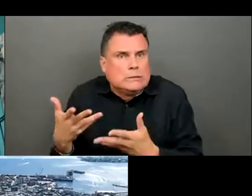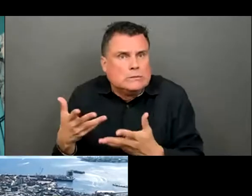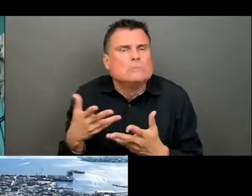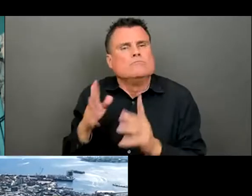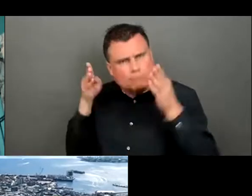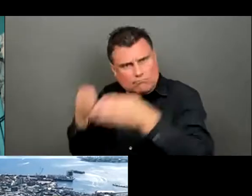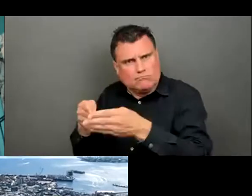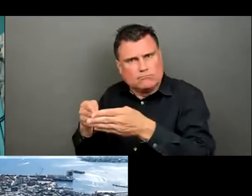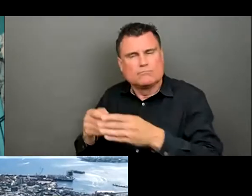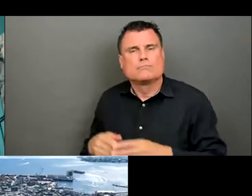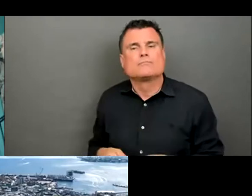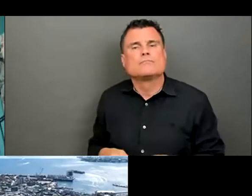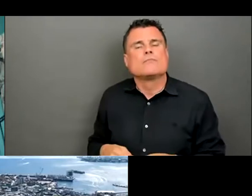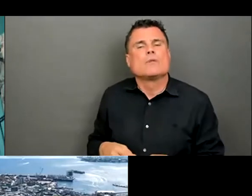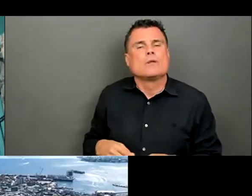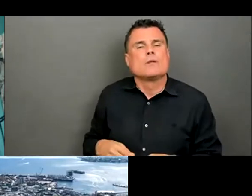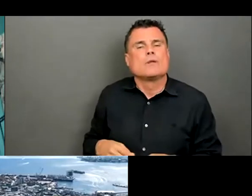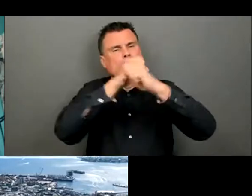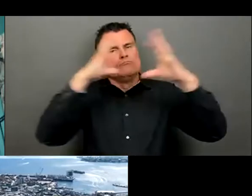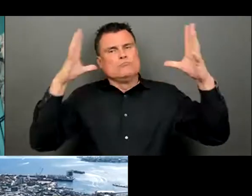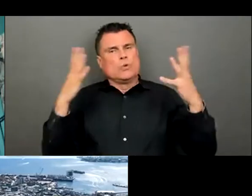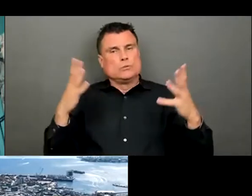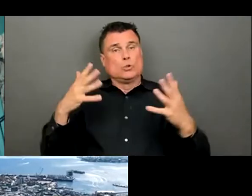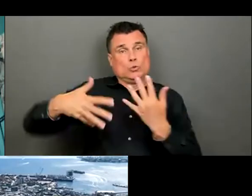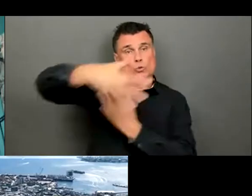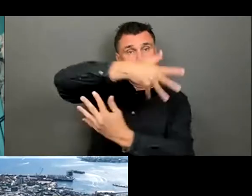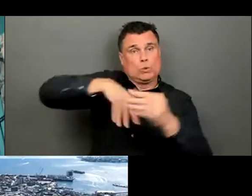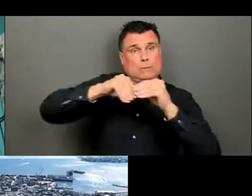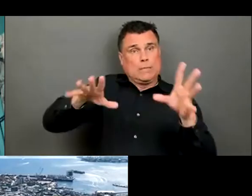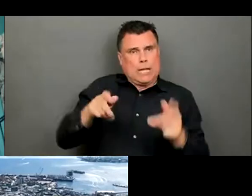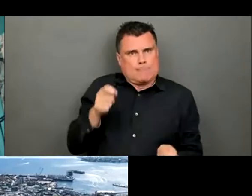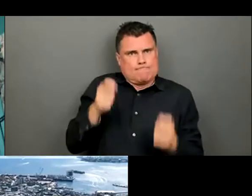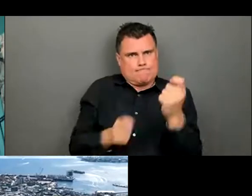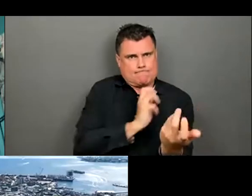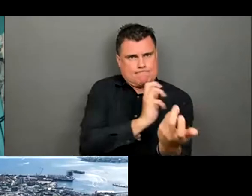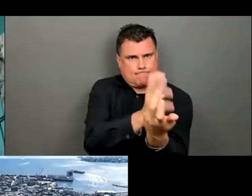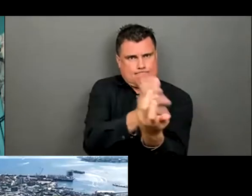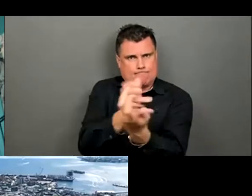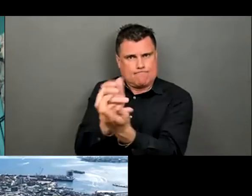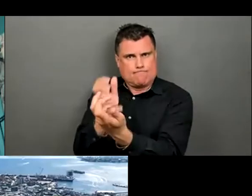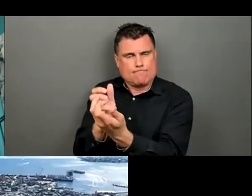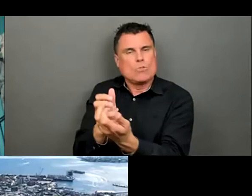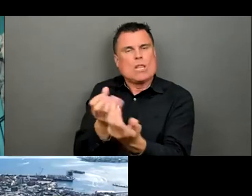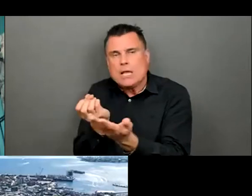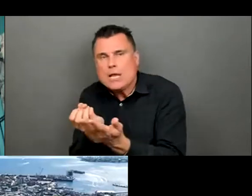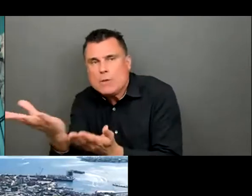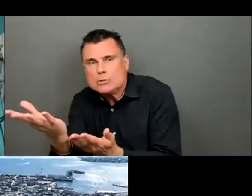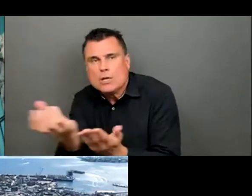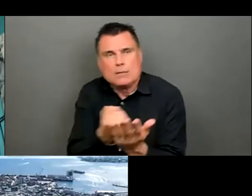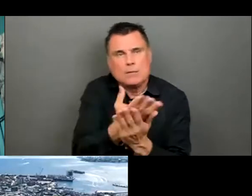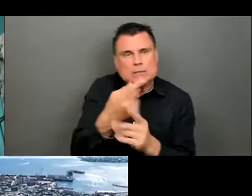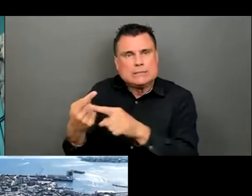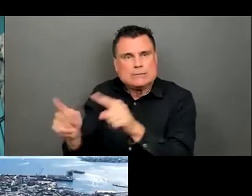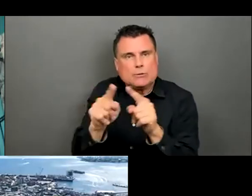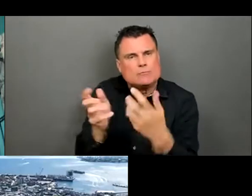deliver optimized risk information per individual situation. For instance, it